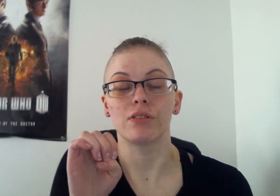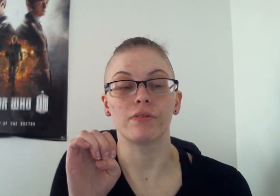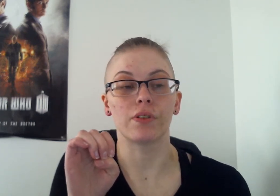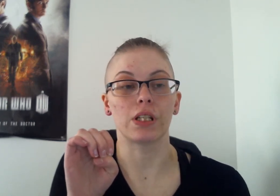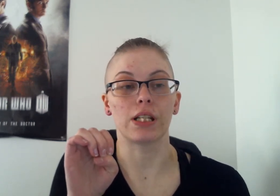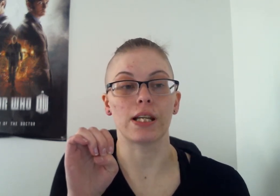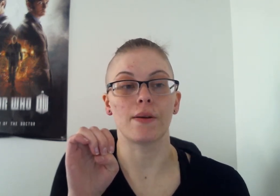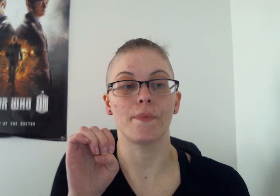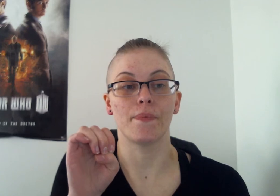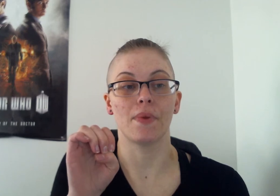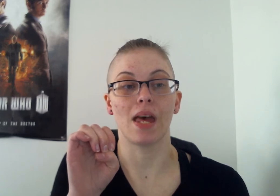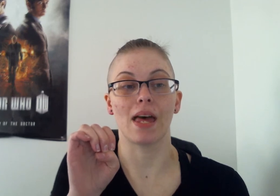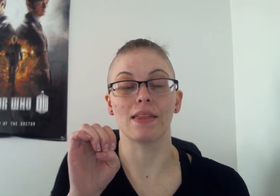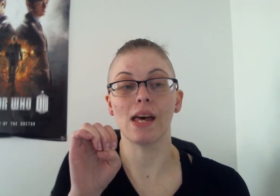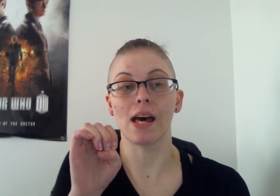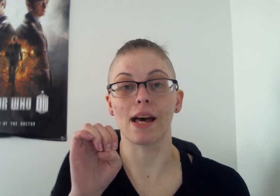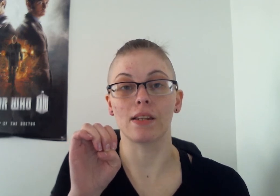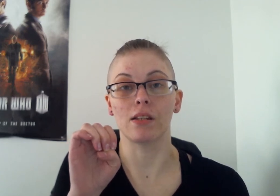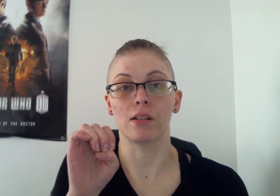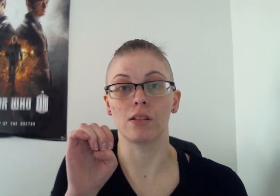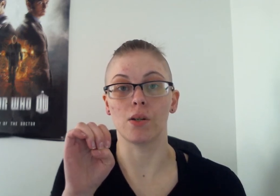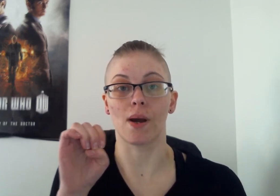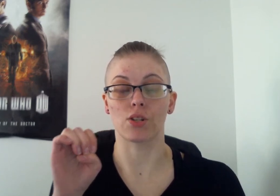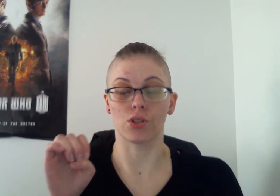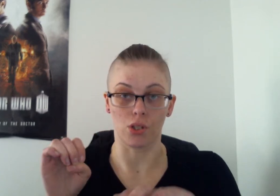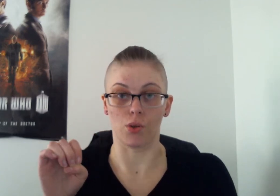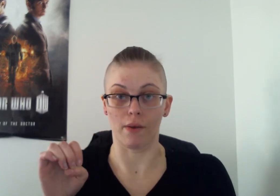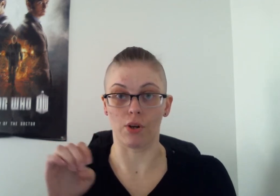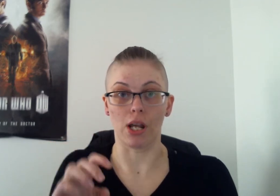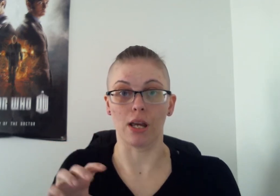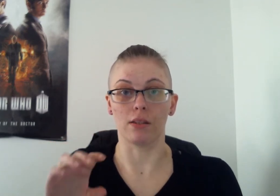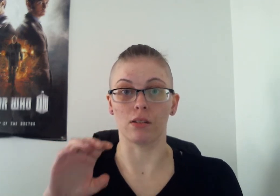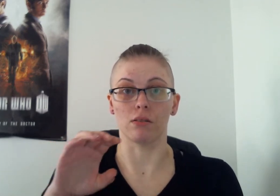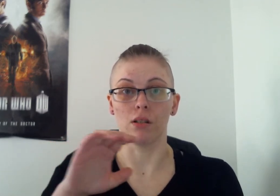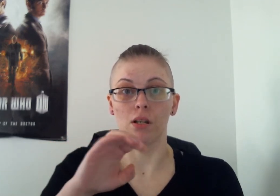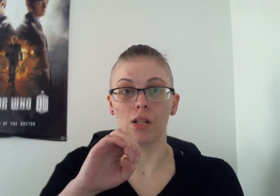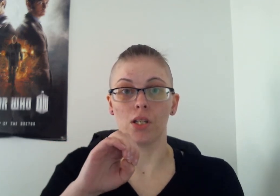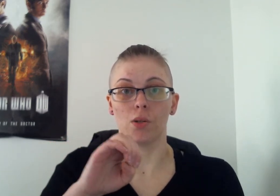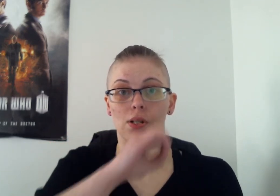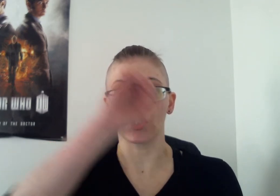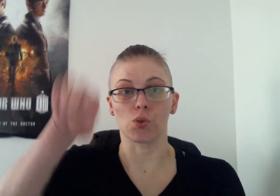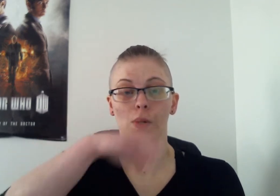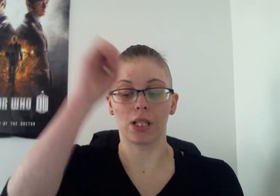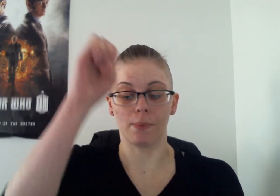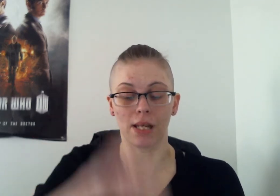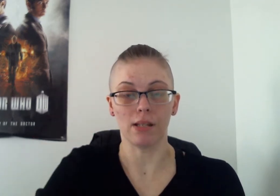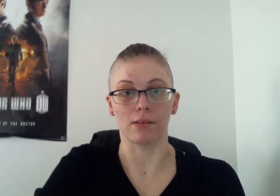for E. And that, you actually, you have your hand and you do a swirly bit and,